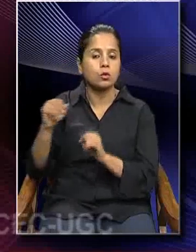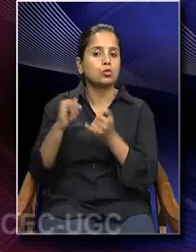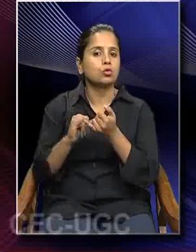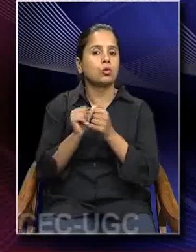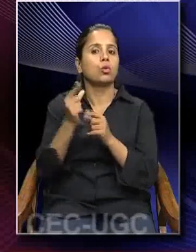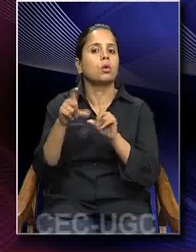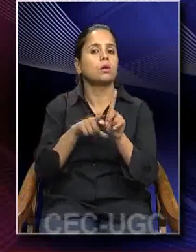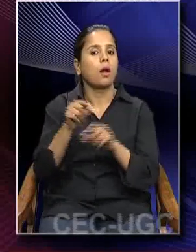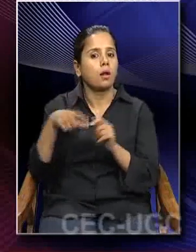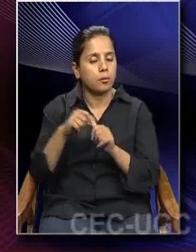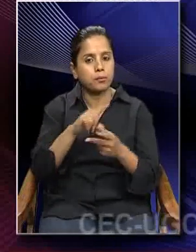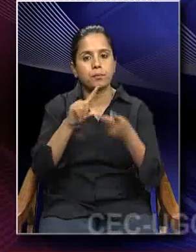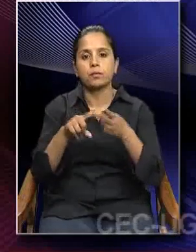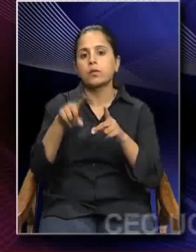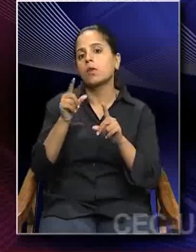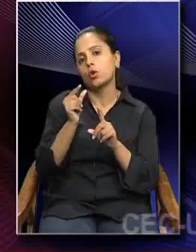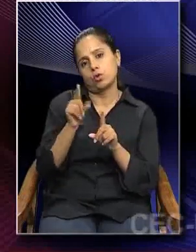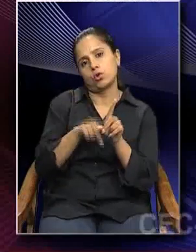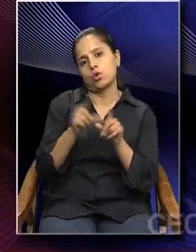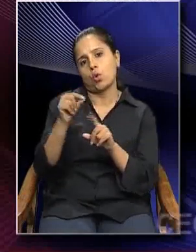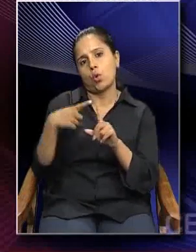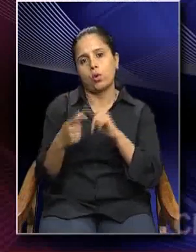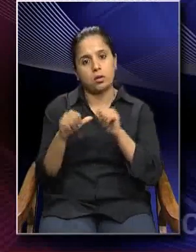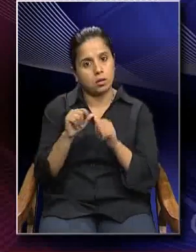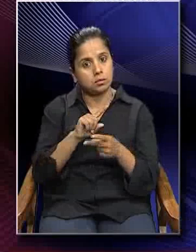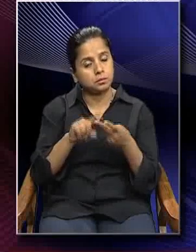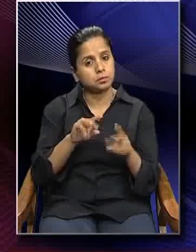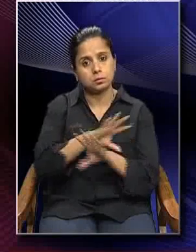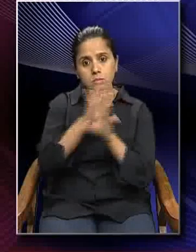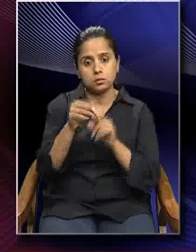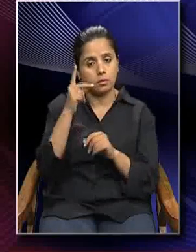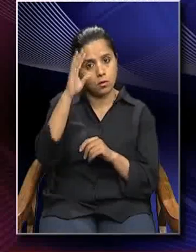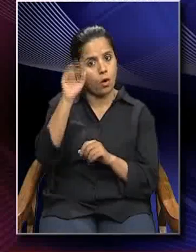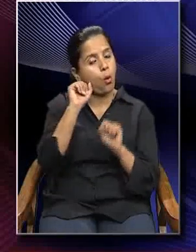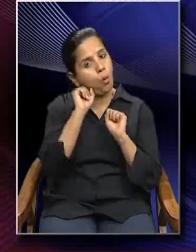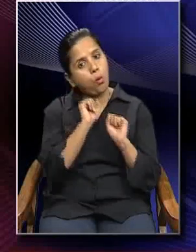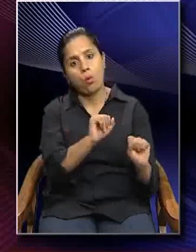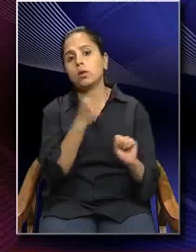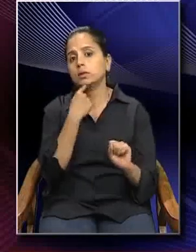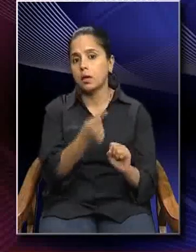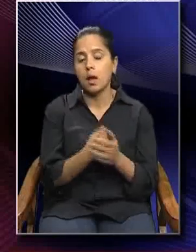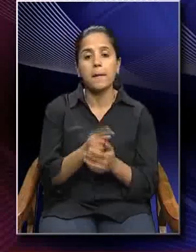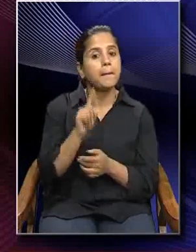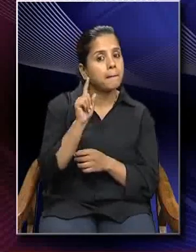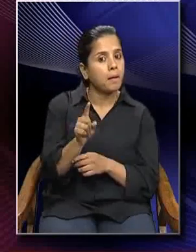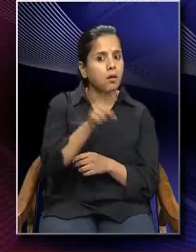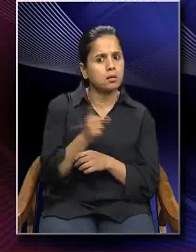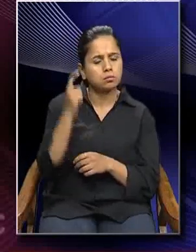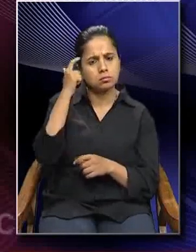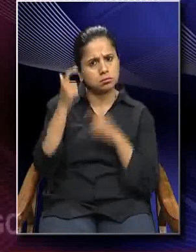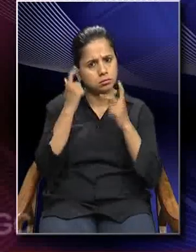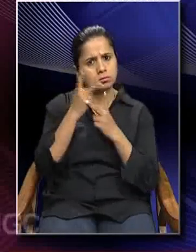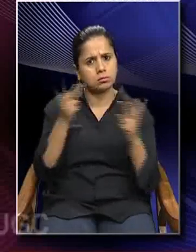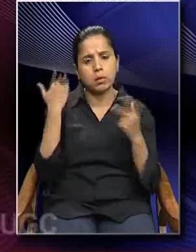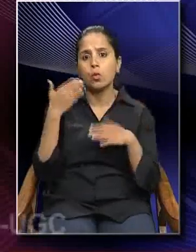or Yautaka was theoretically entirely her own, but the consciousness that had